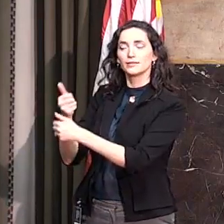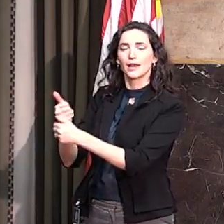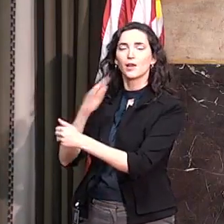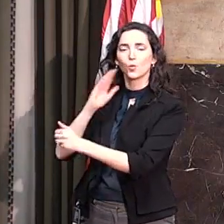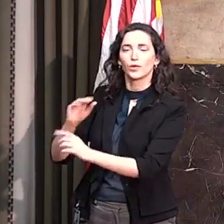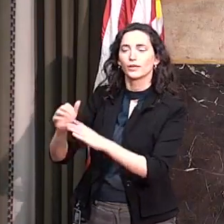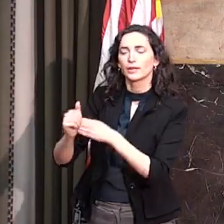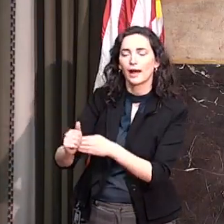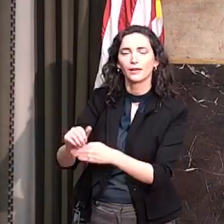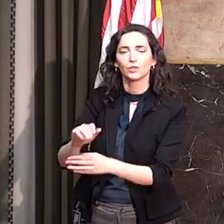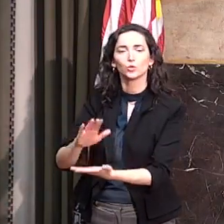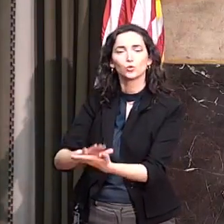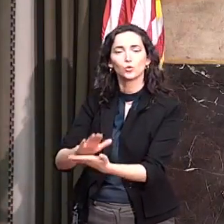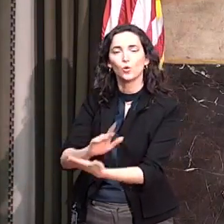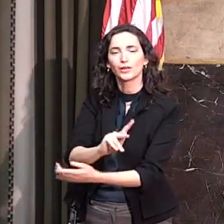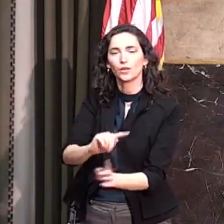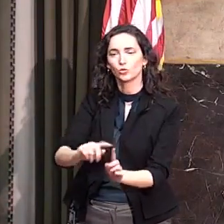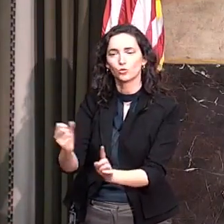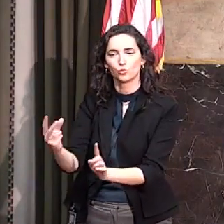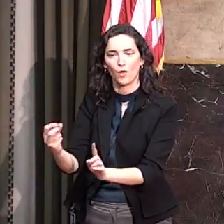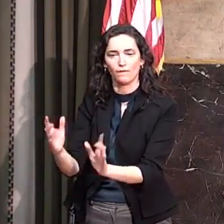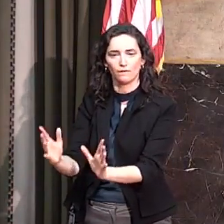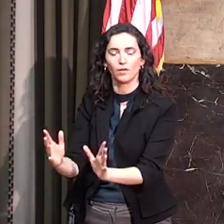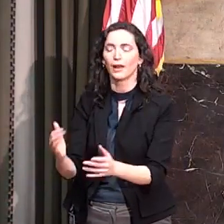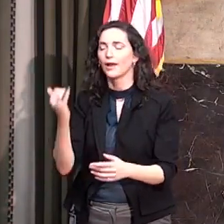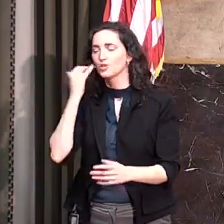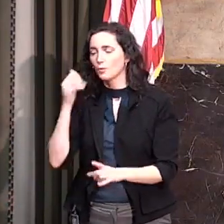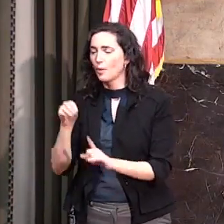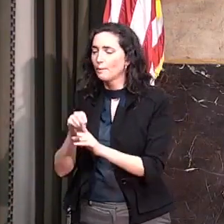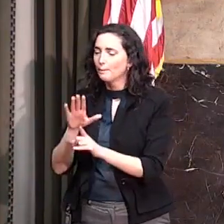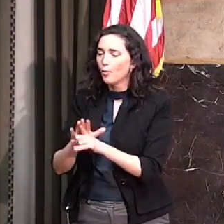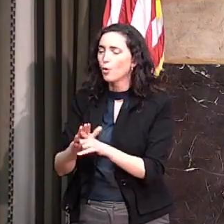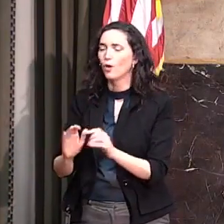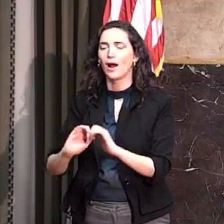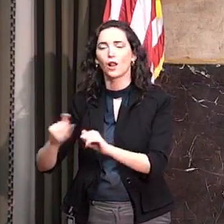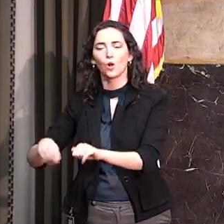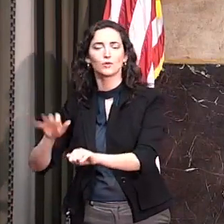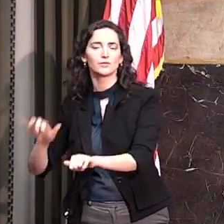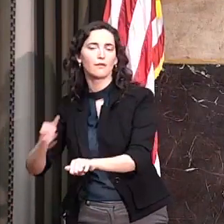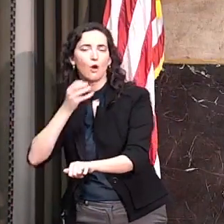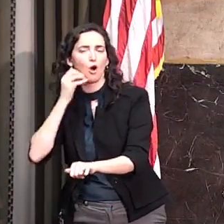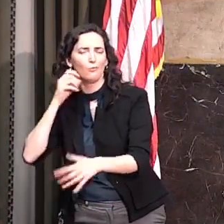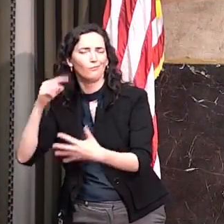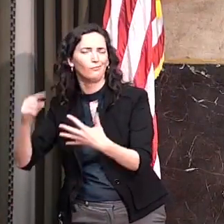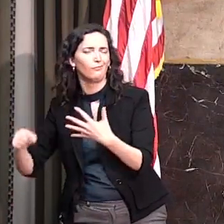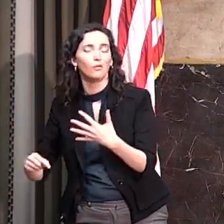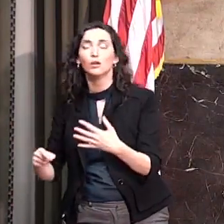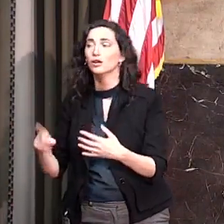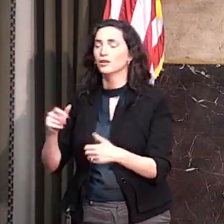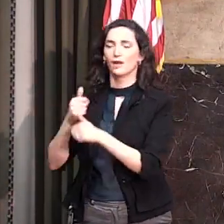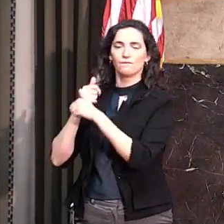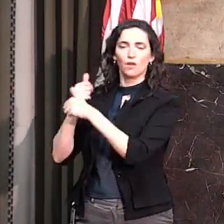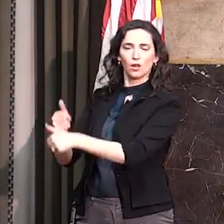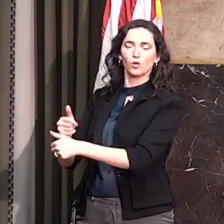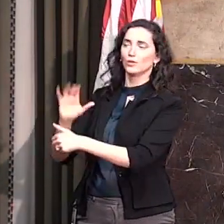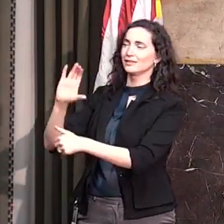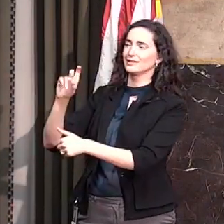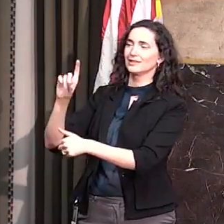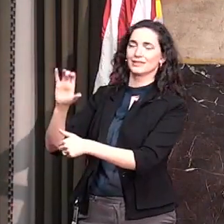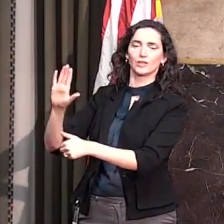12 schools. It's about quarantine, isolation, exposure, those things that the CDC updated in their guidance last week.